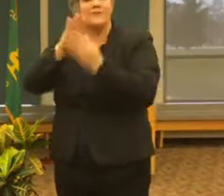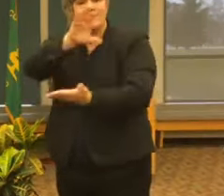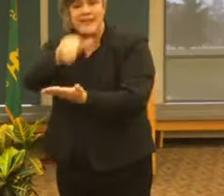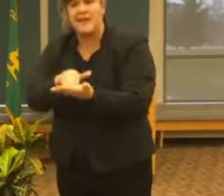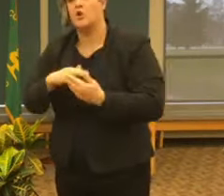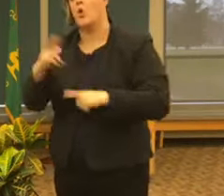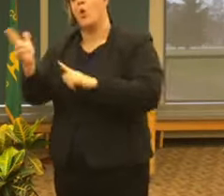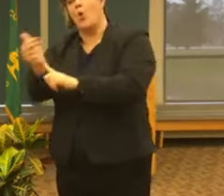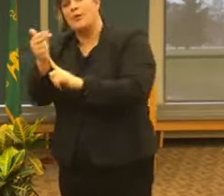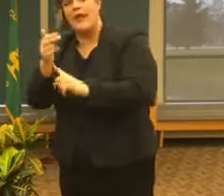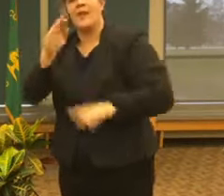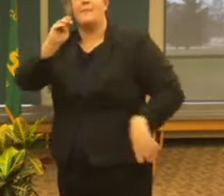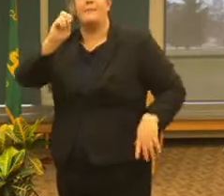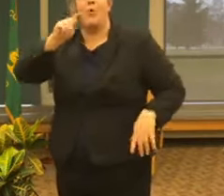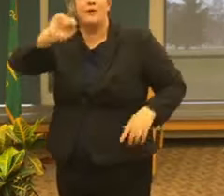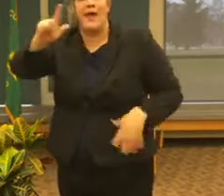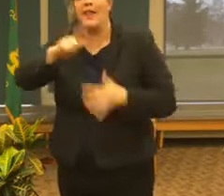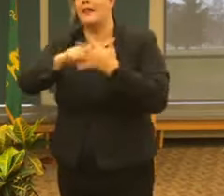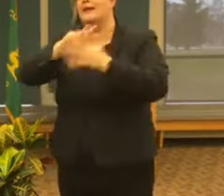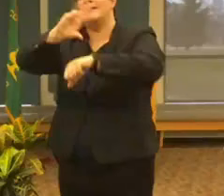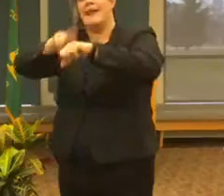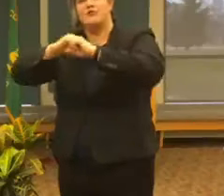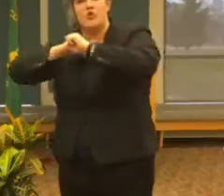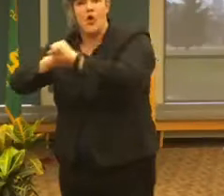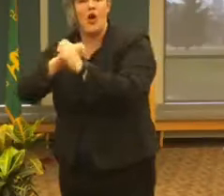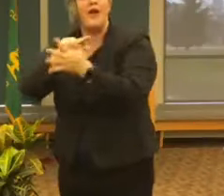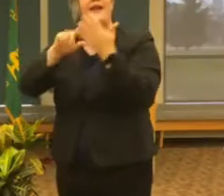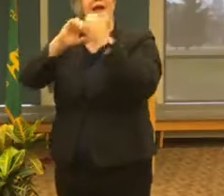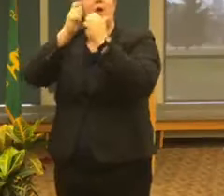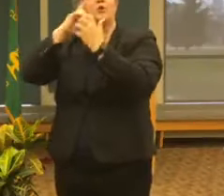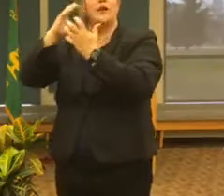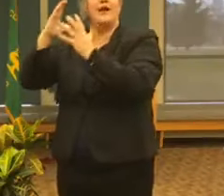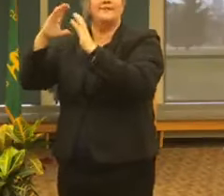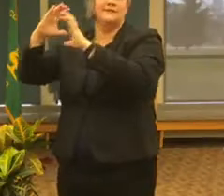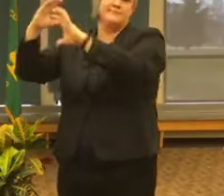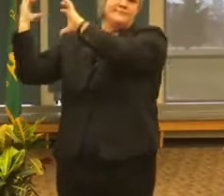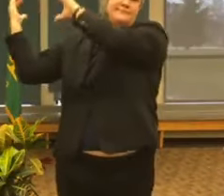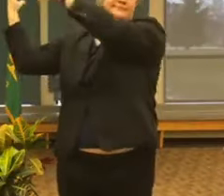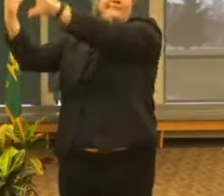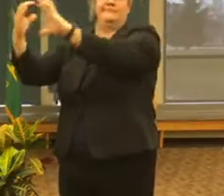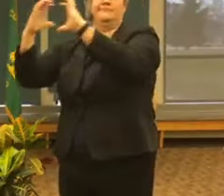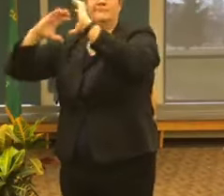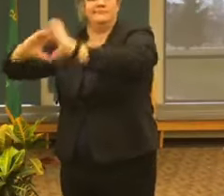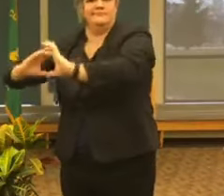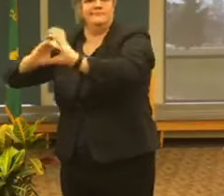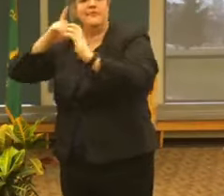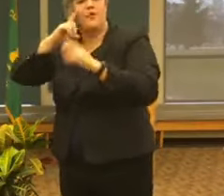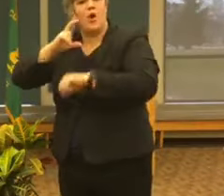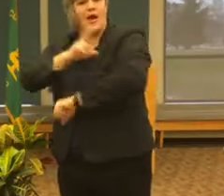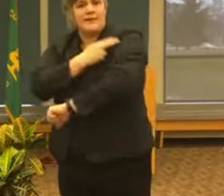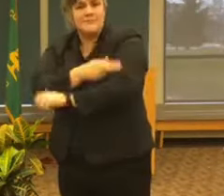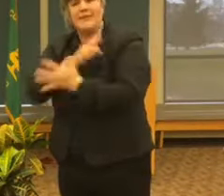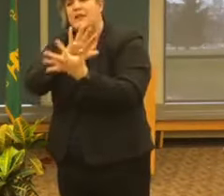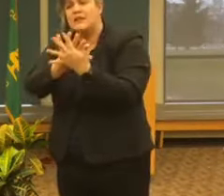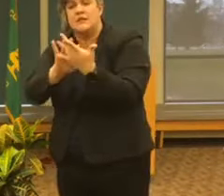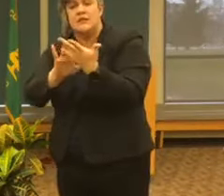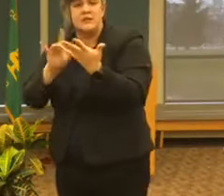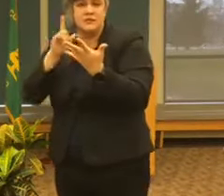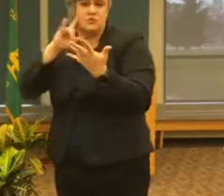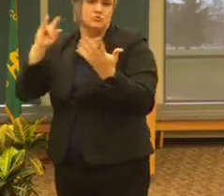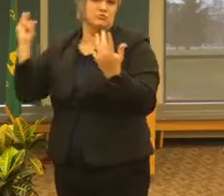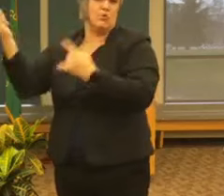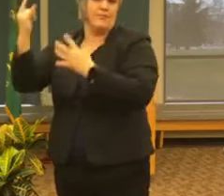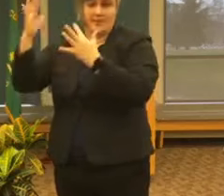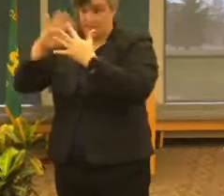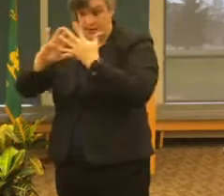actually working with the National Guard on the potential to do a mobile hospital. We're going to prepare for a worst case scenario